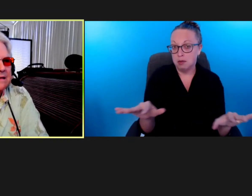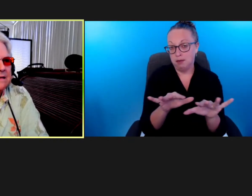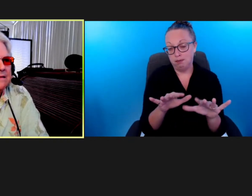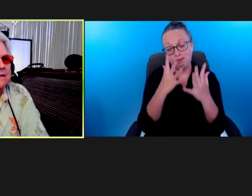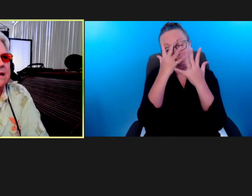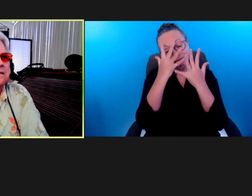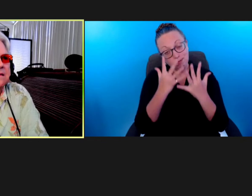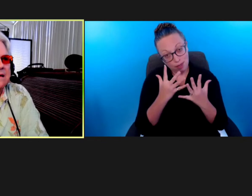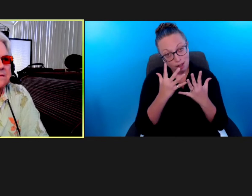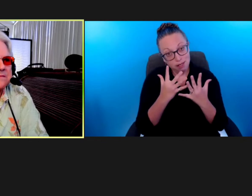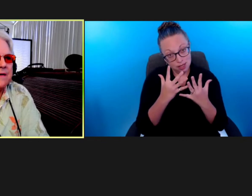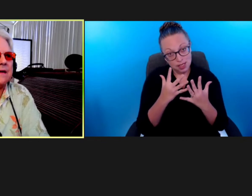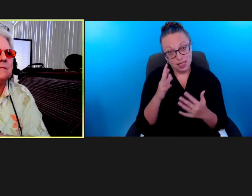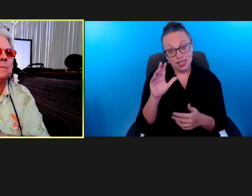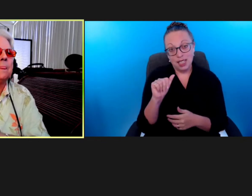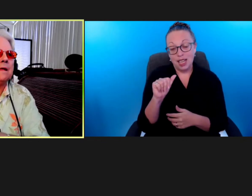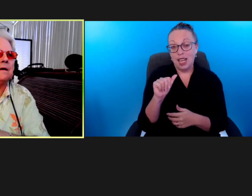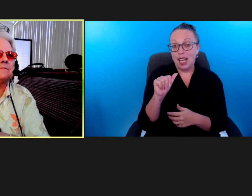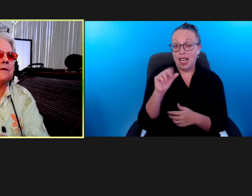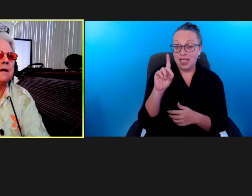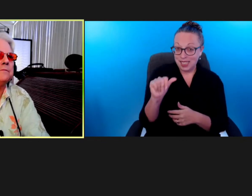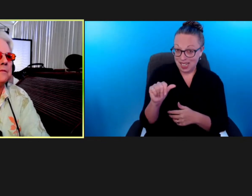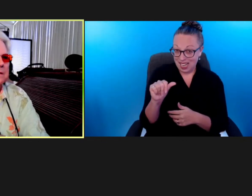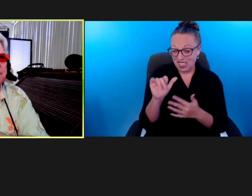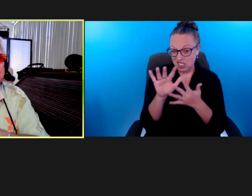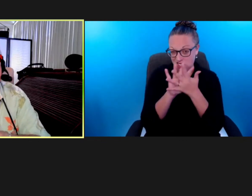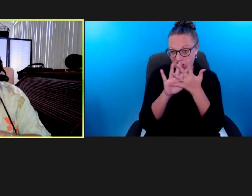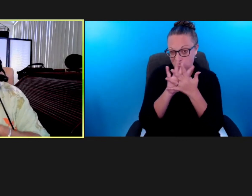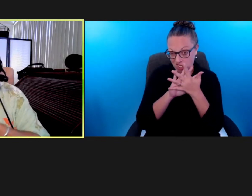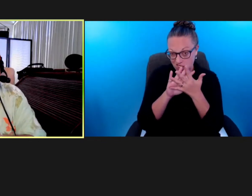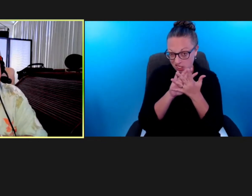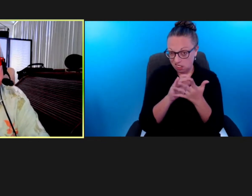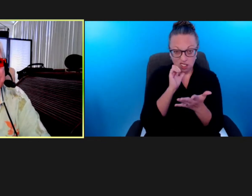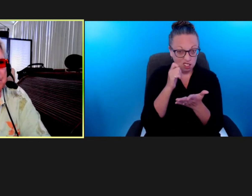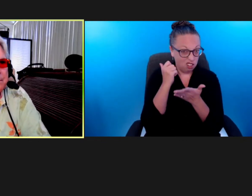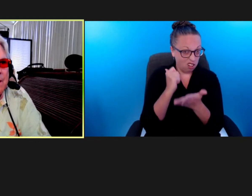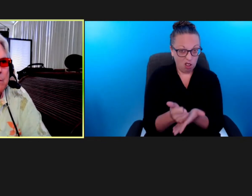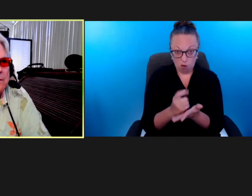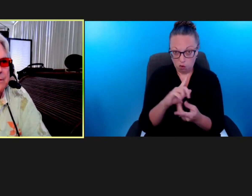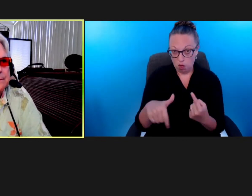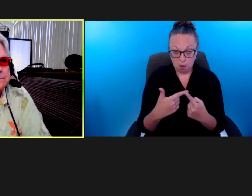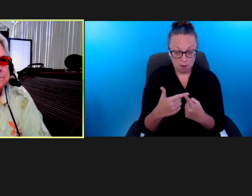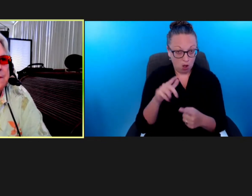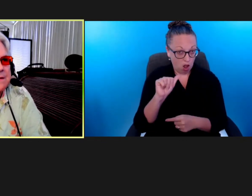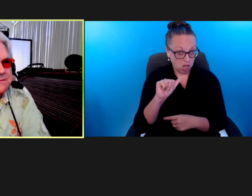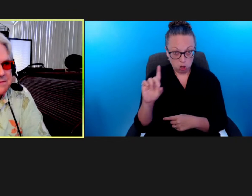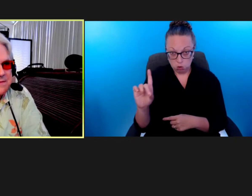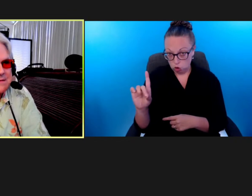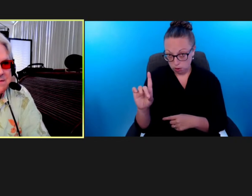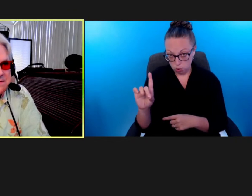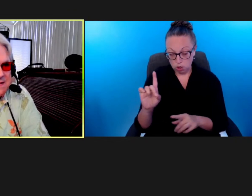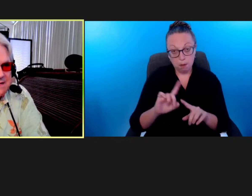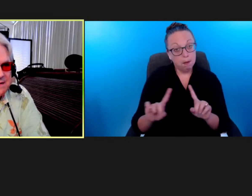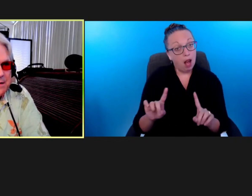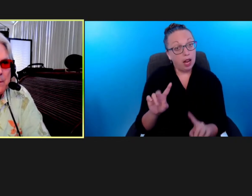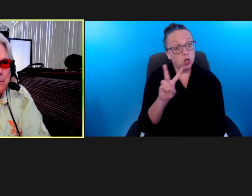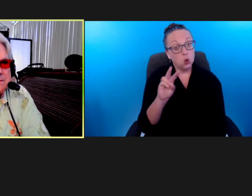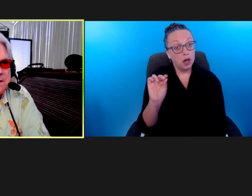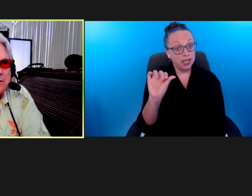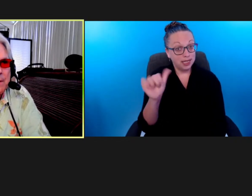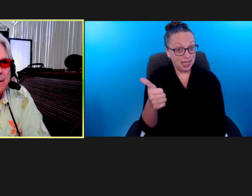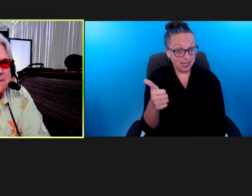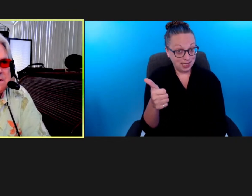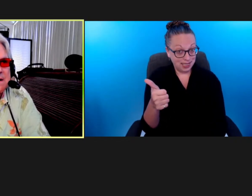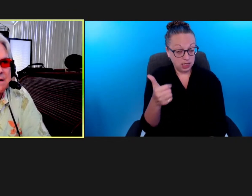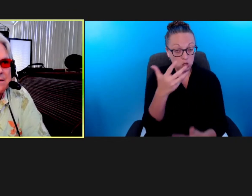Sadly, the ADA is vague and not very helpful about audio description. However, in 2010,